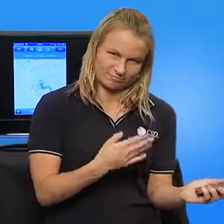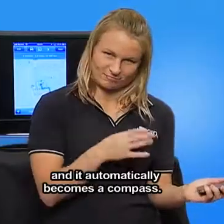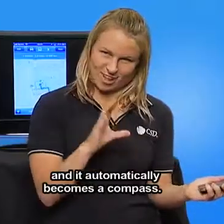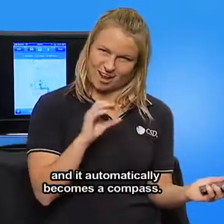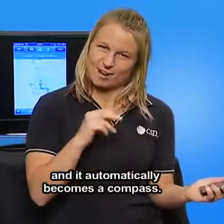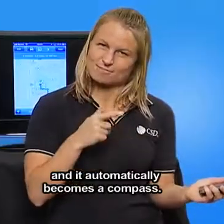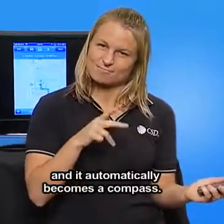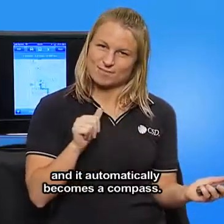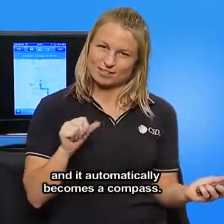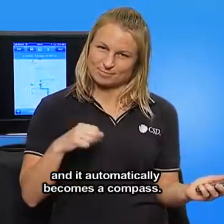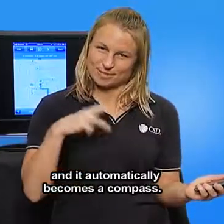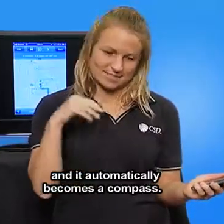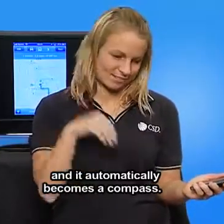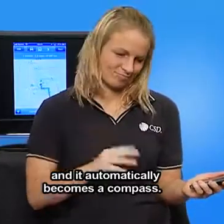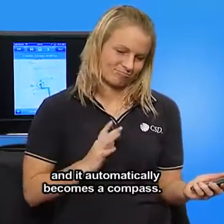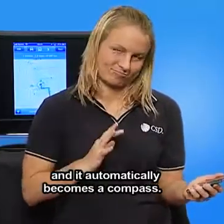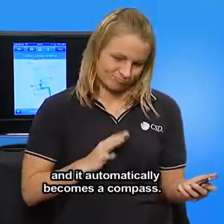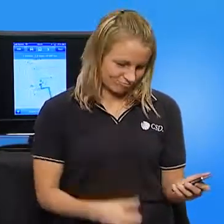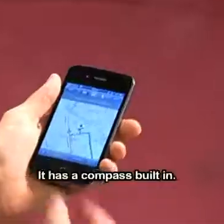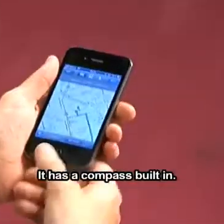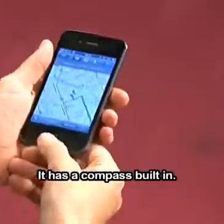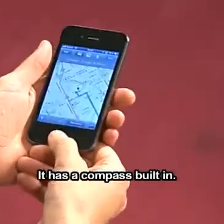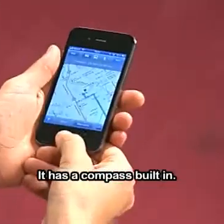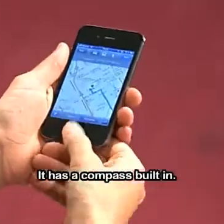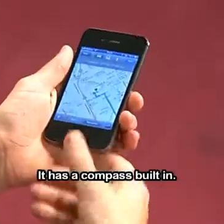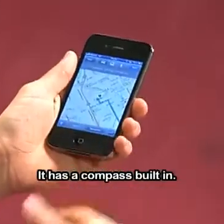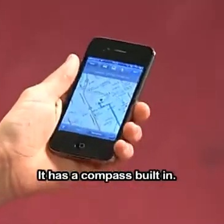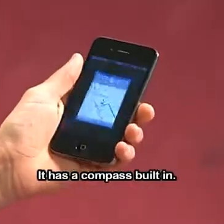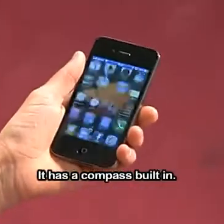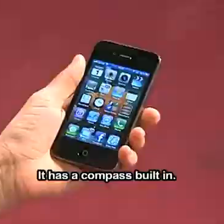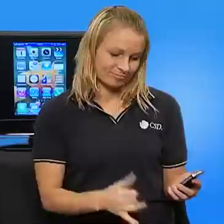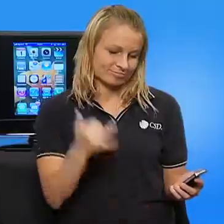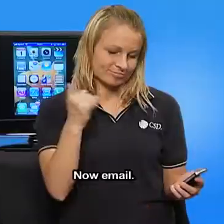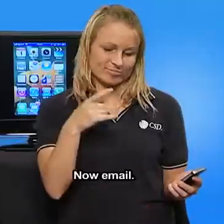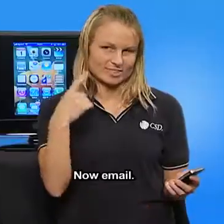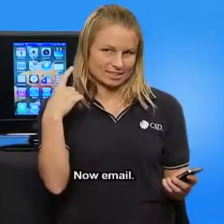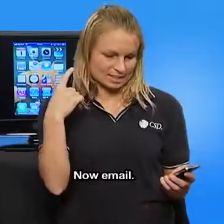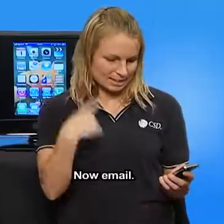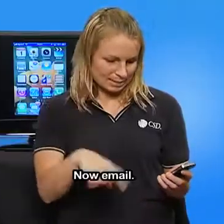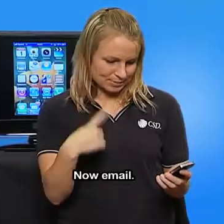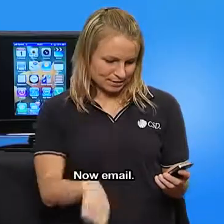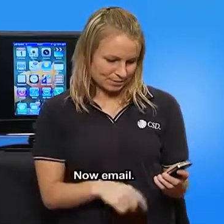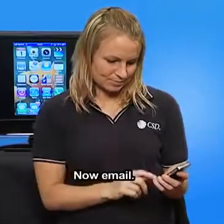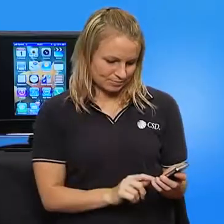And it has automatically become a compass. It has a compass built in. Now, email.